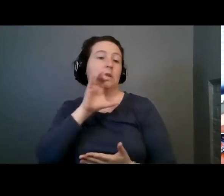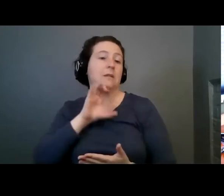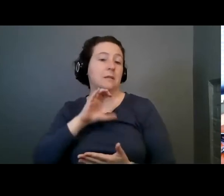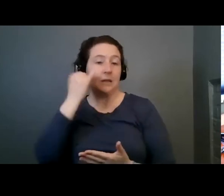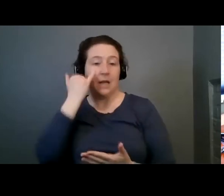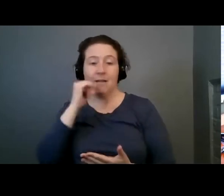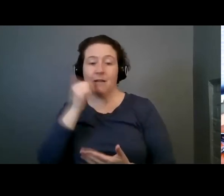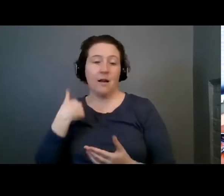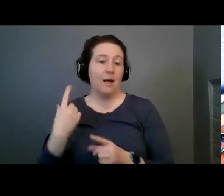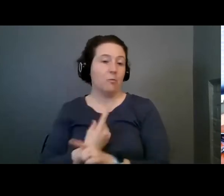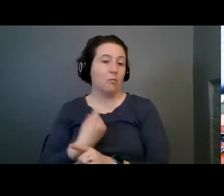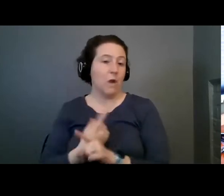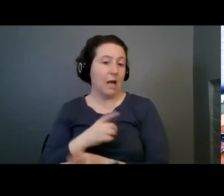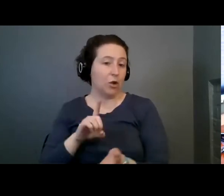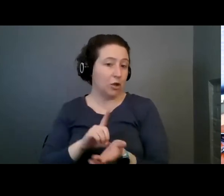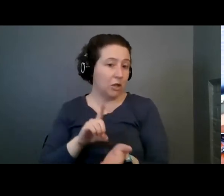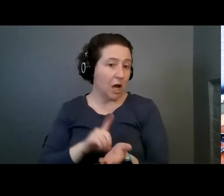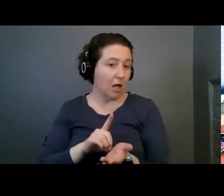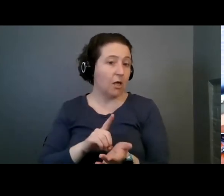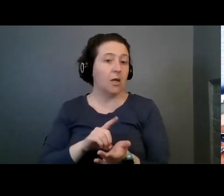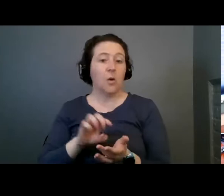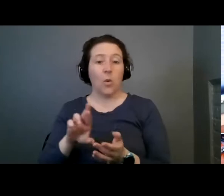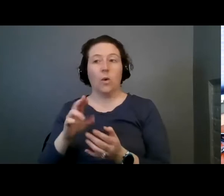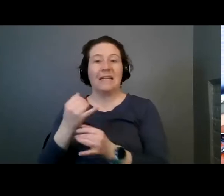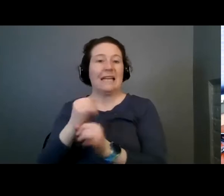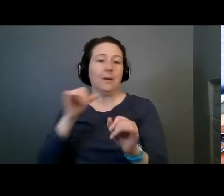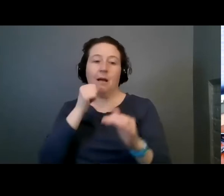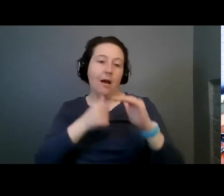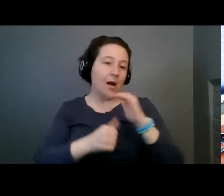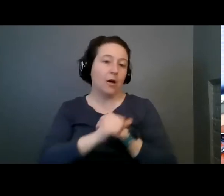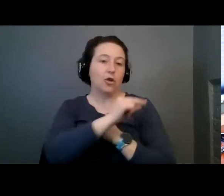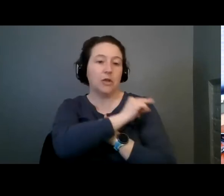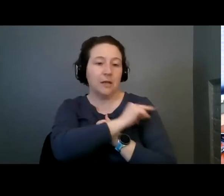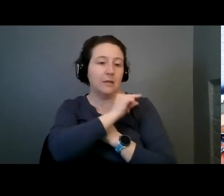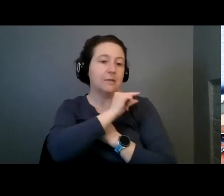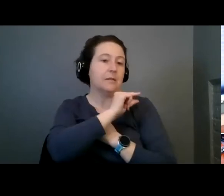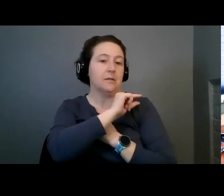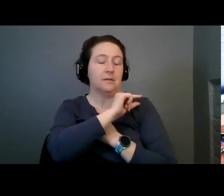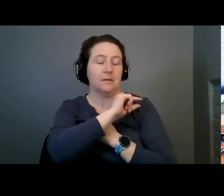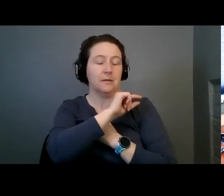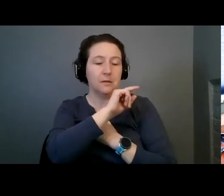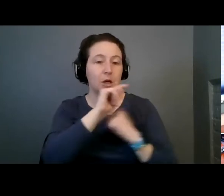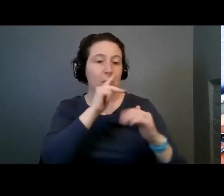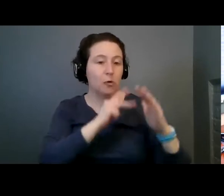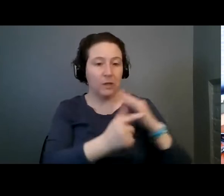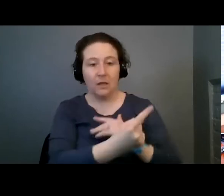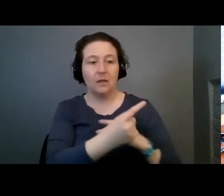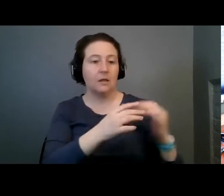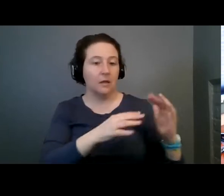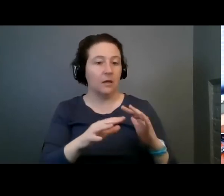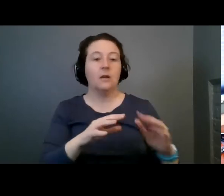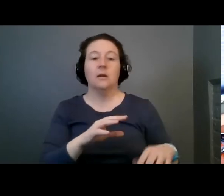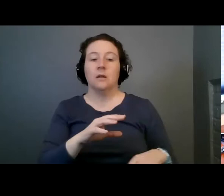primary provider or independent providers through those health systems. However, with such a